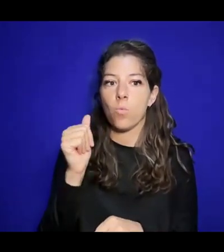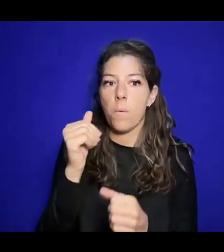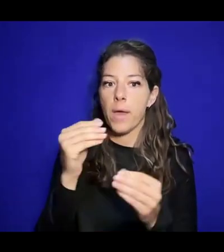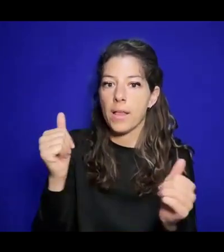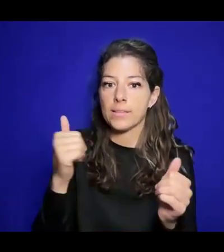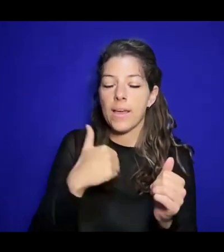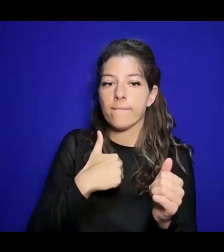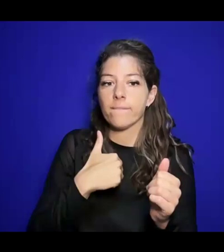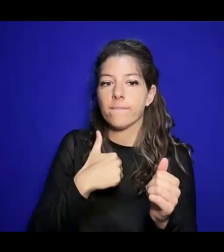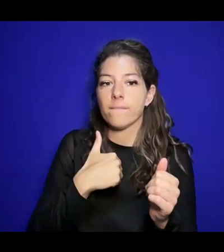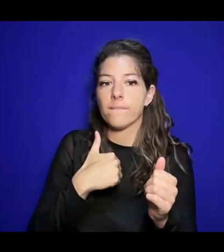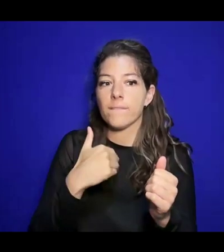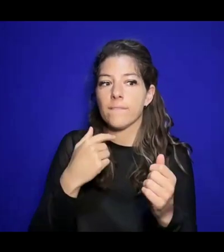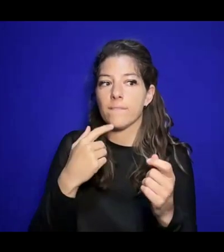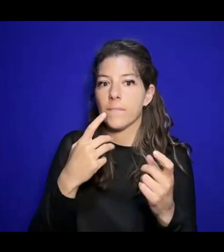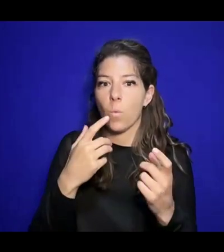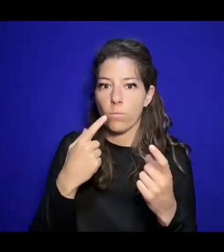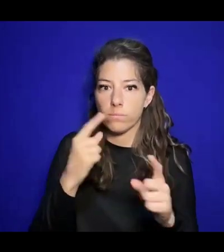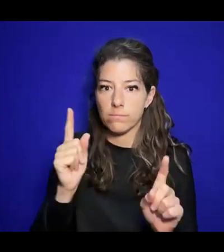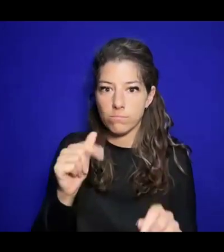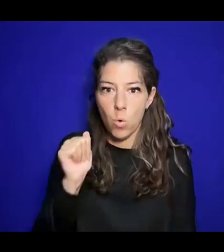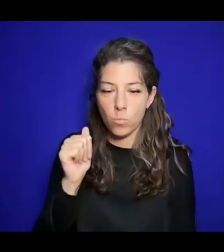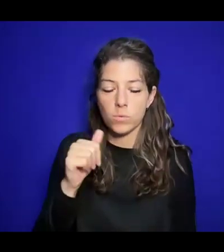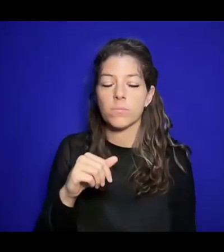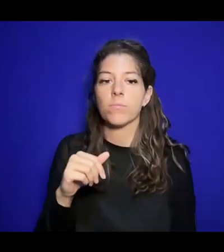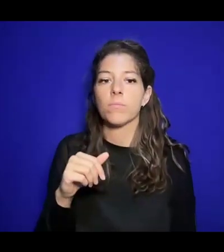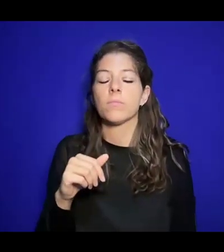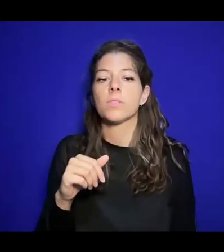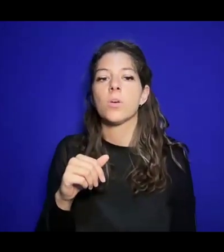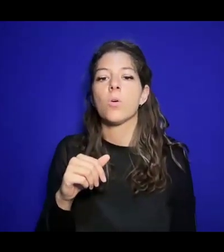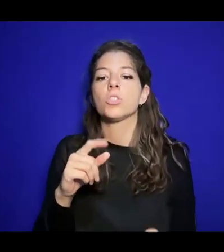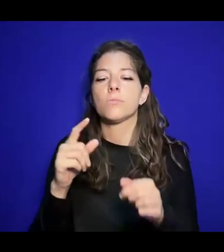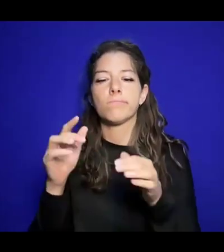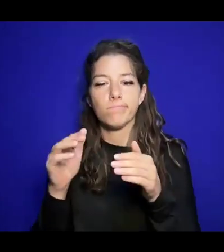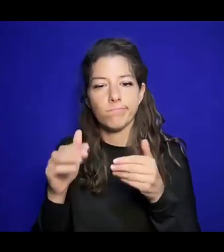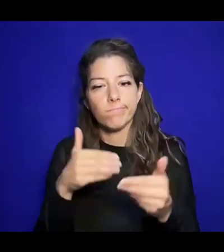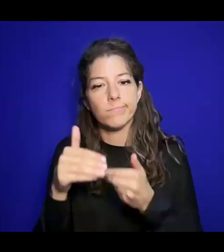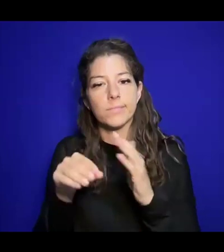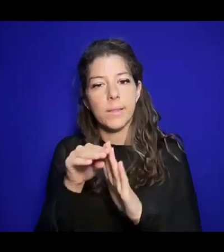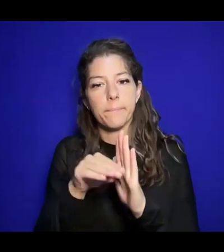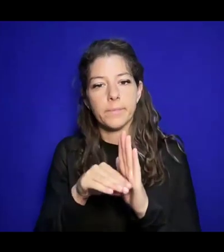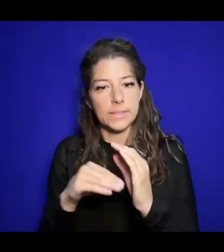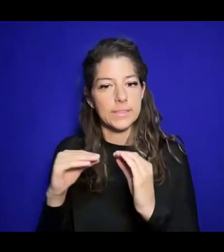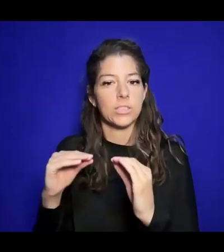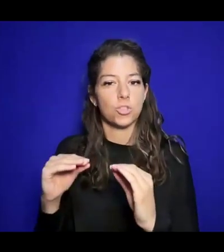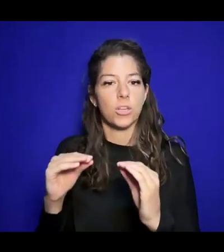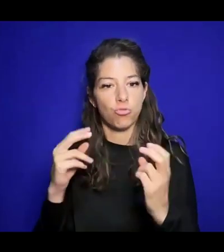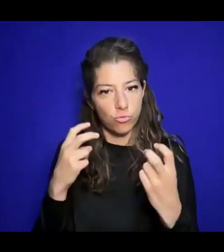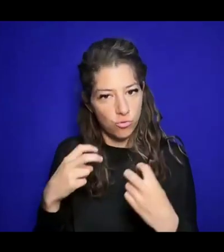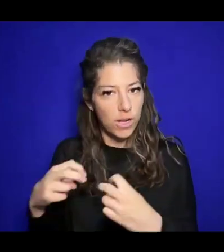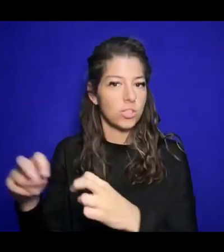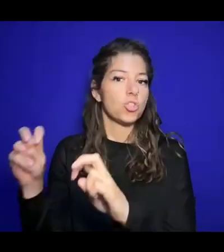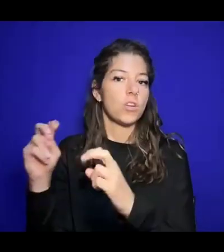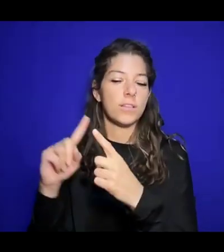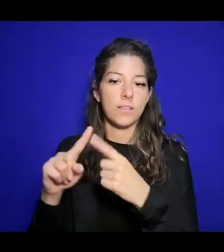have a successful bowel program. And just go through all the steps and gradually just transition until they can